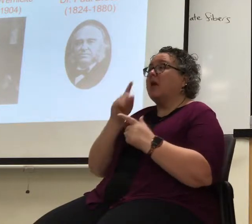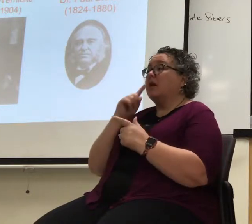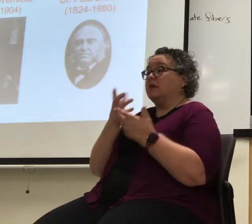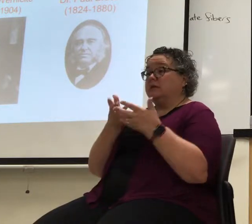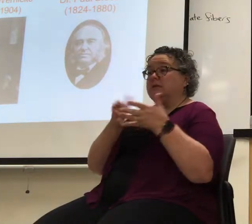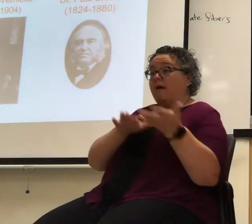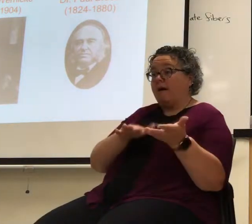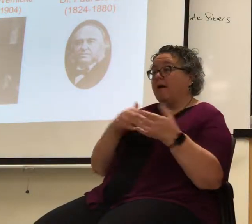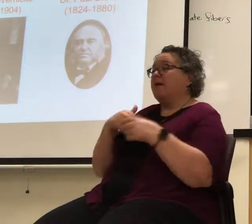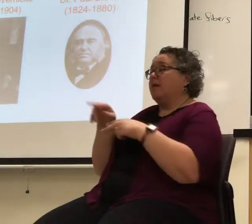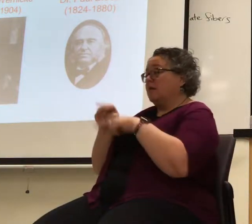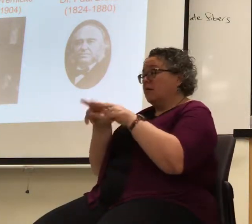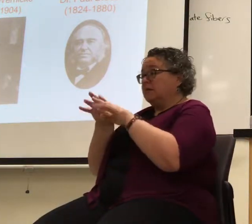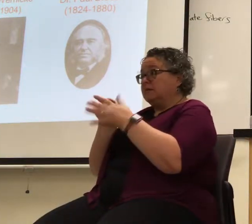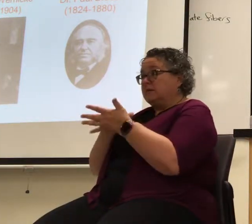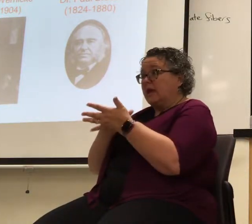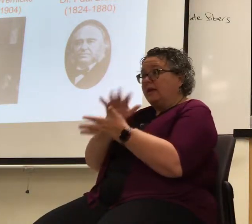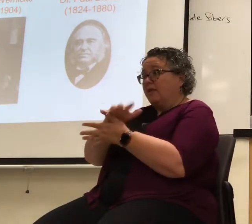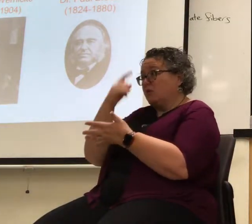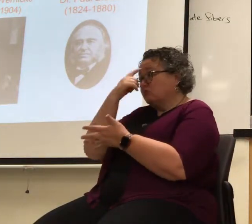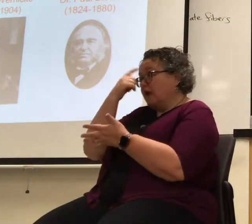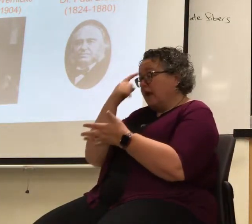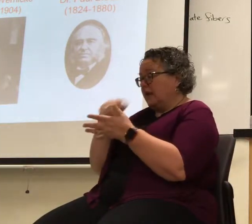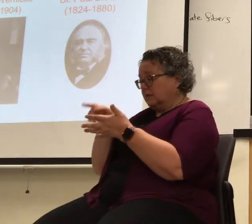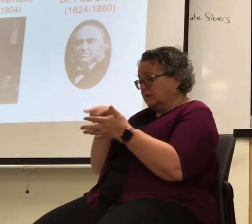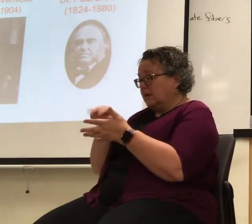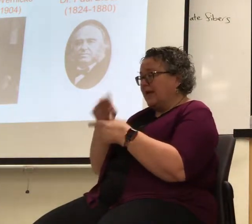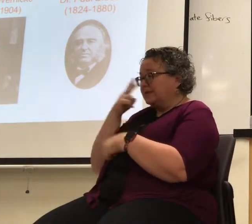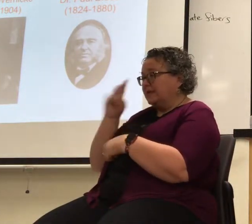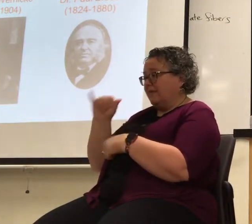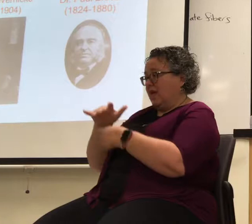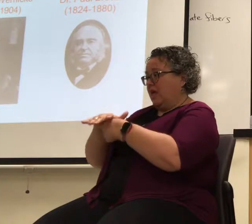what that part of the brain does. In particular for language,